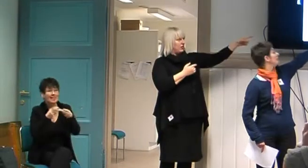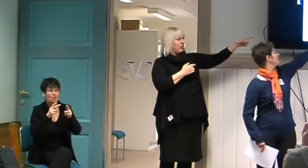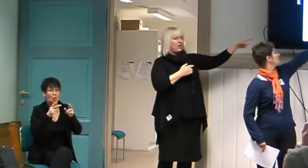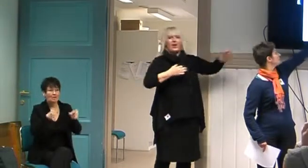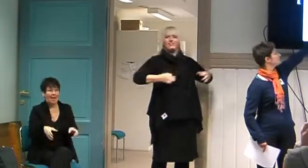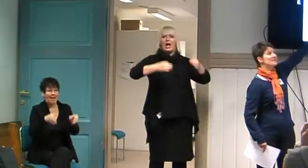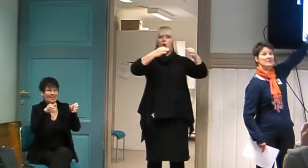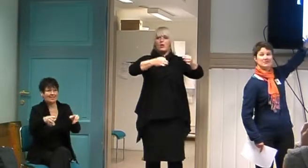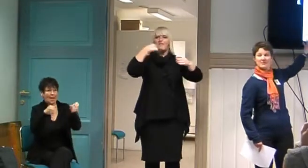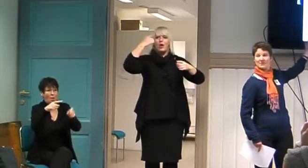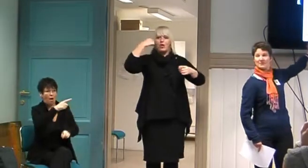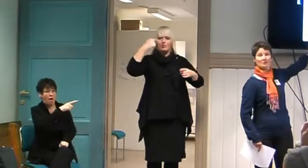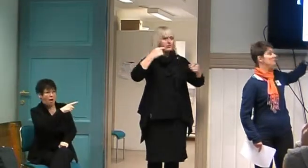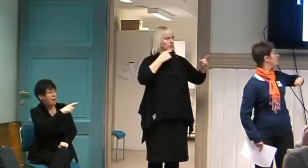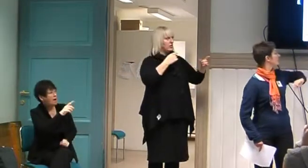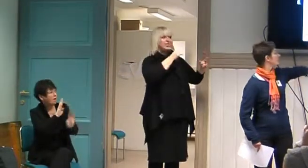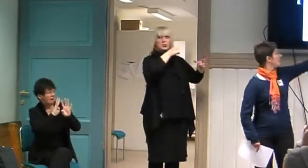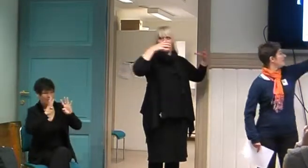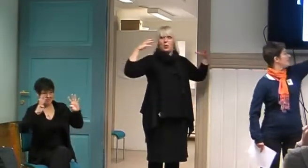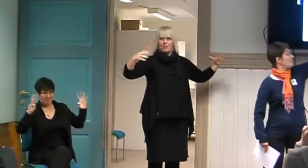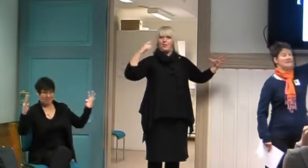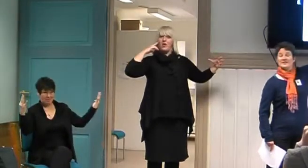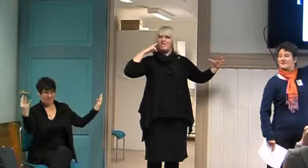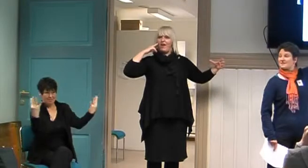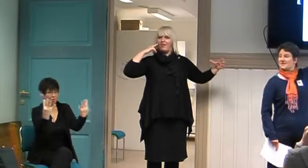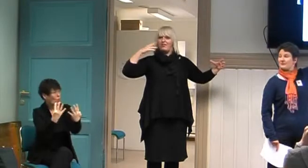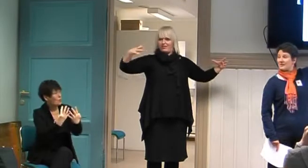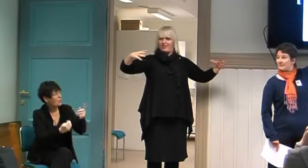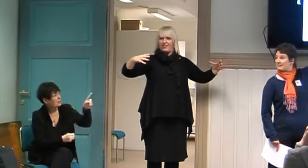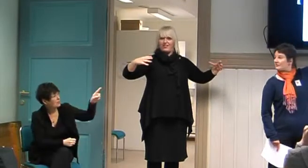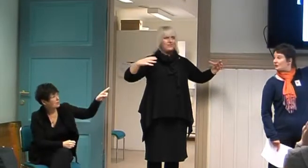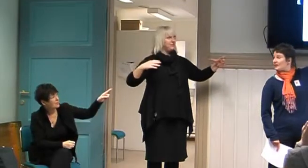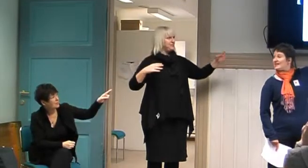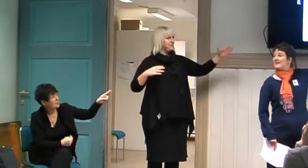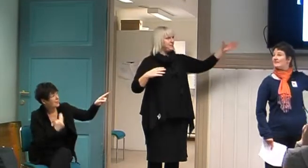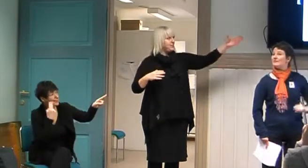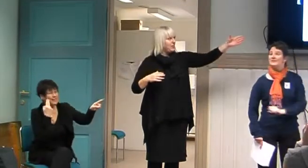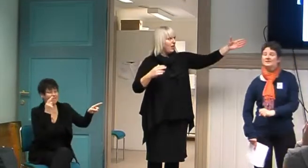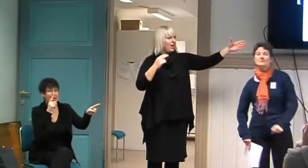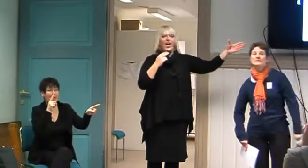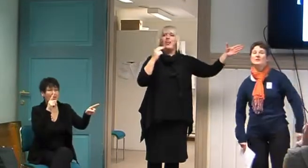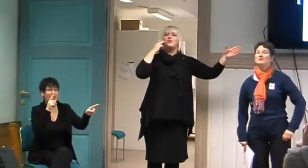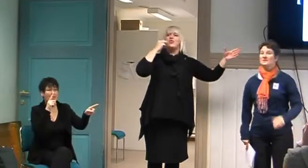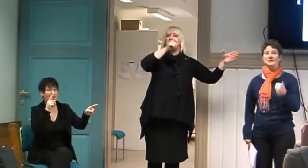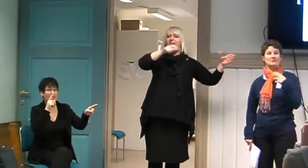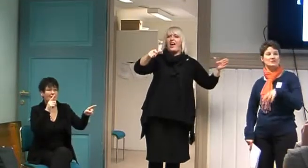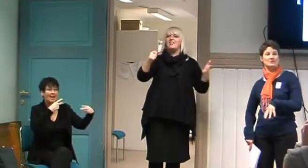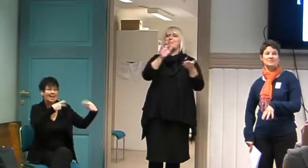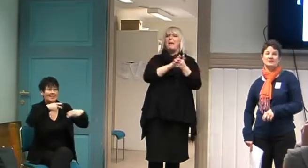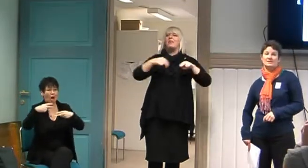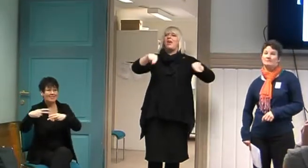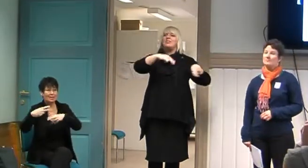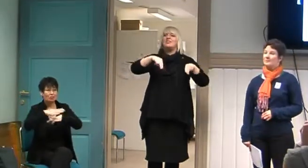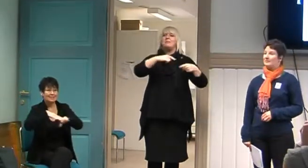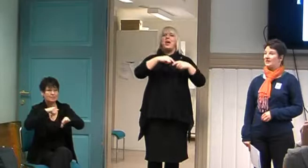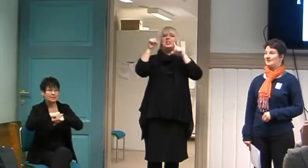of London. You can see there's a very big group. These are some deaf people joining in with some dancing at